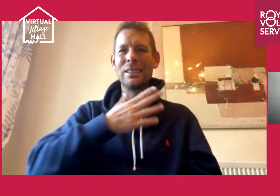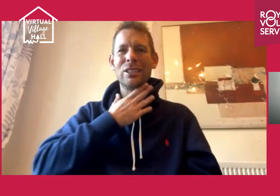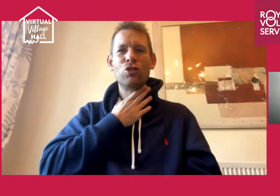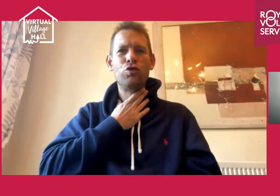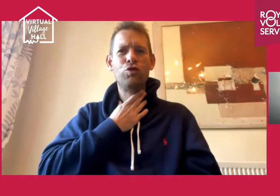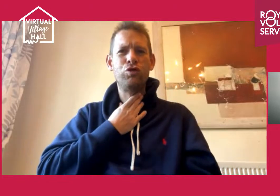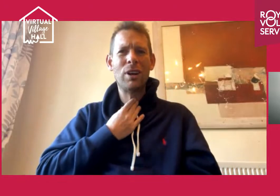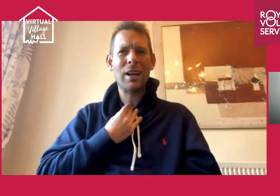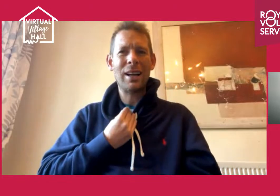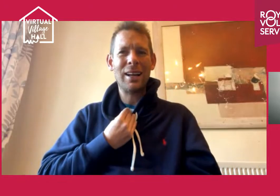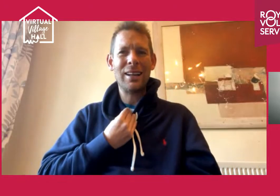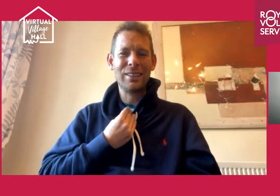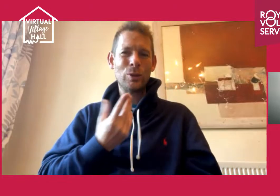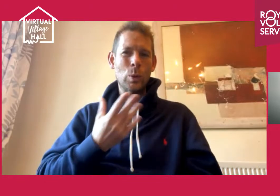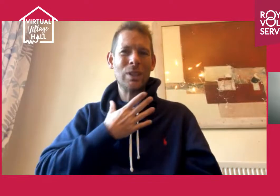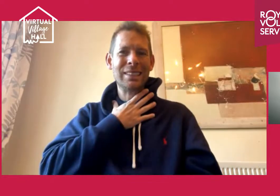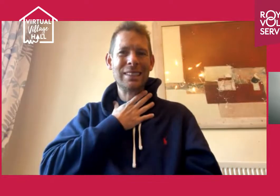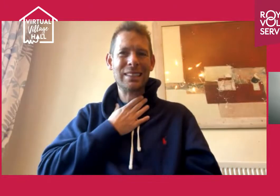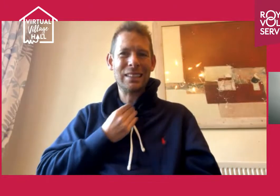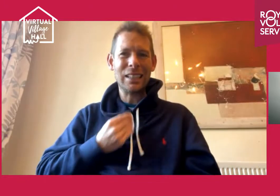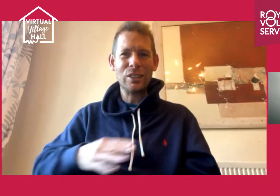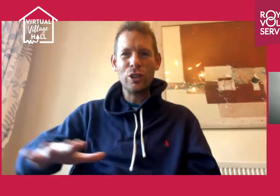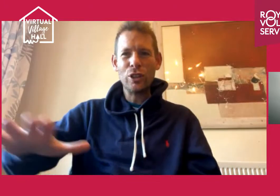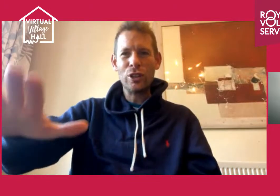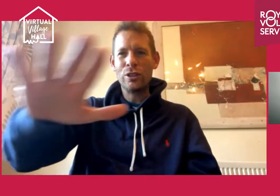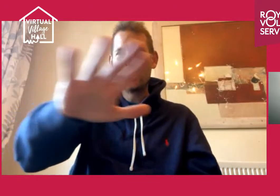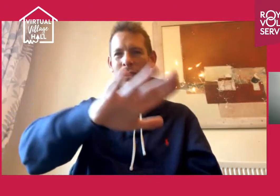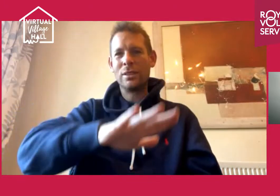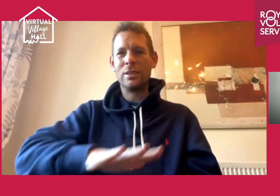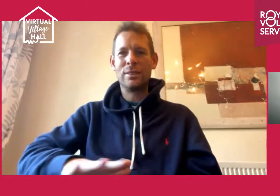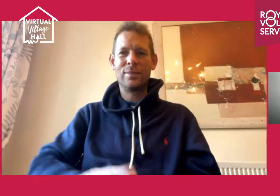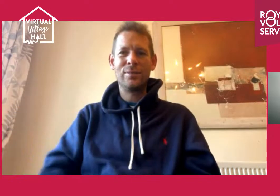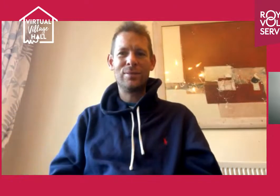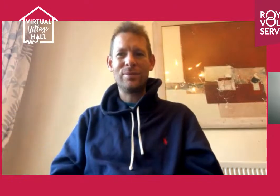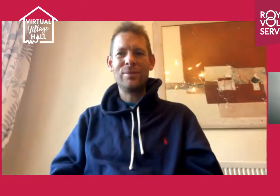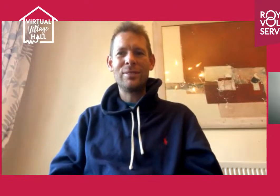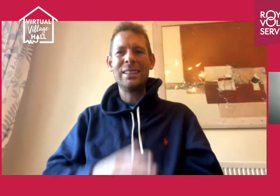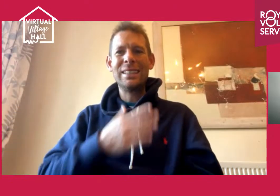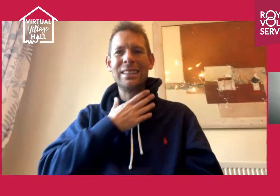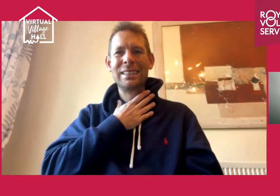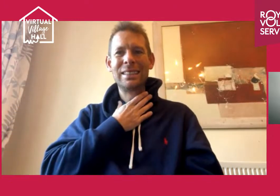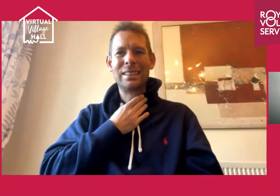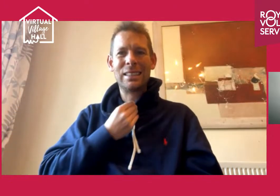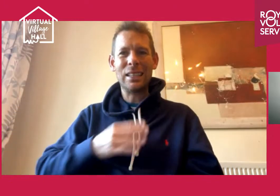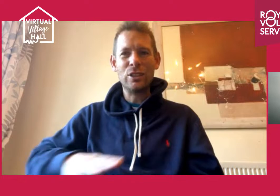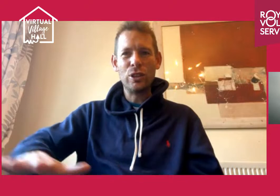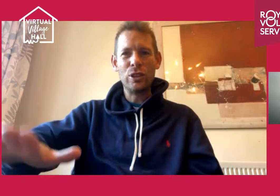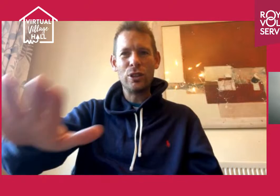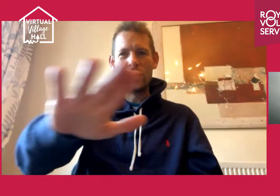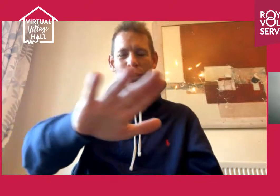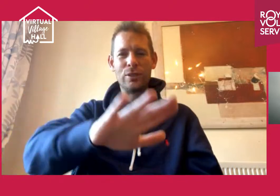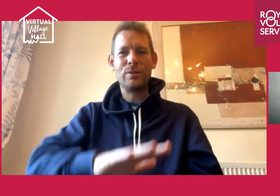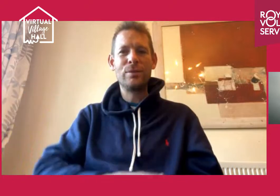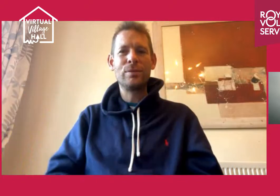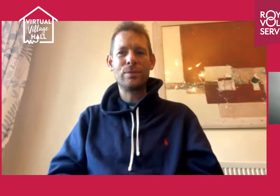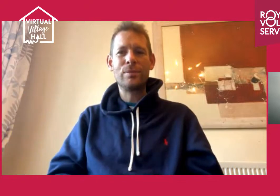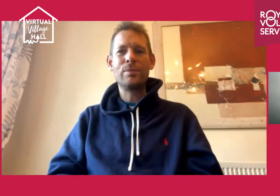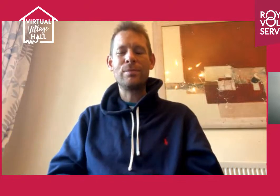So this is the dry land. So that's first of all the sign for dry, and then land, that's the sign for desert.